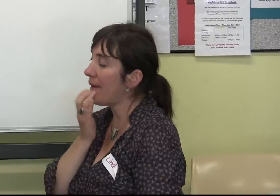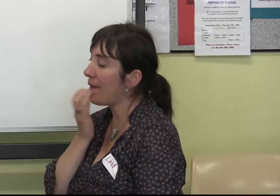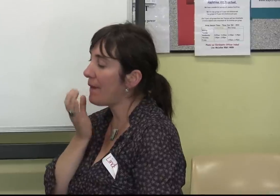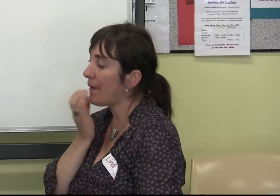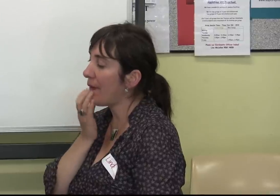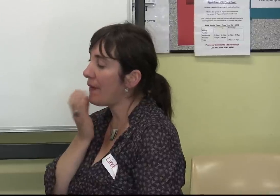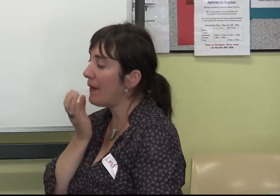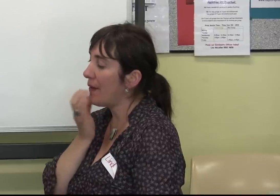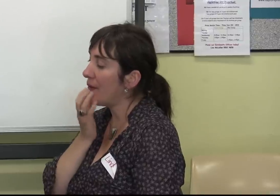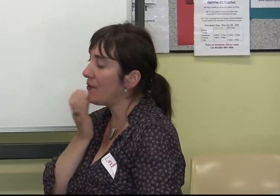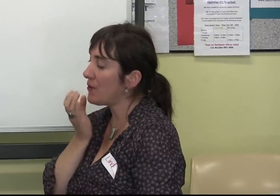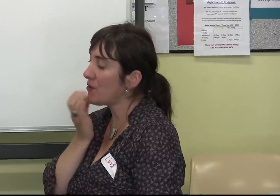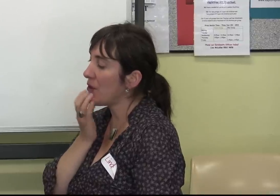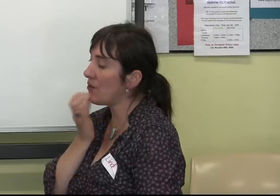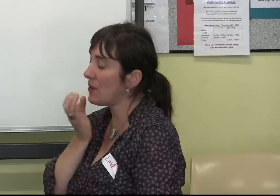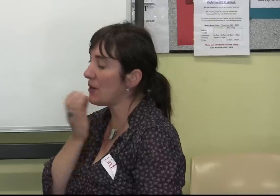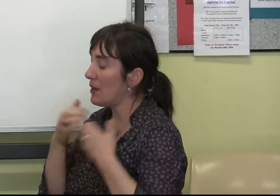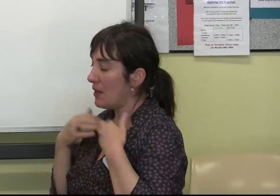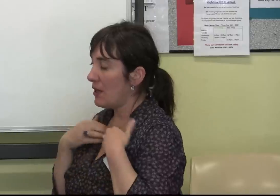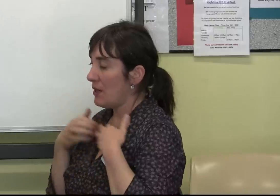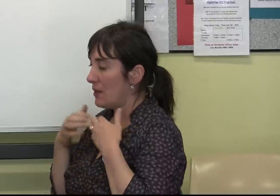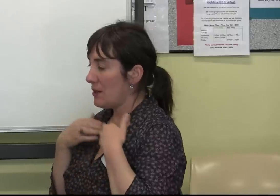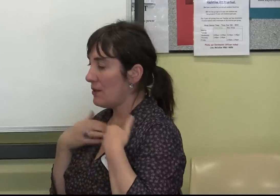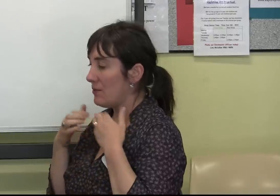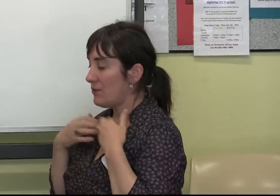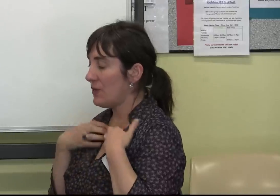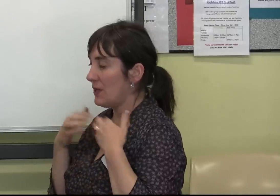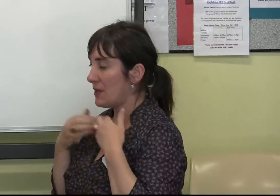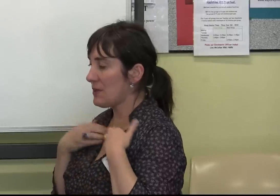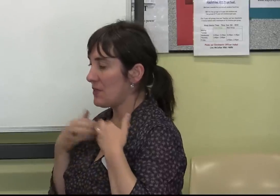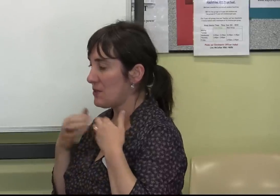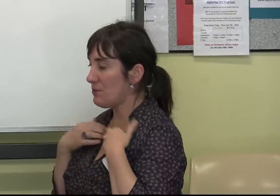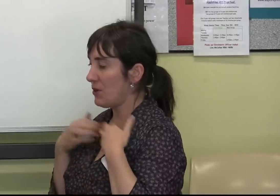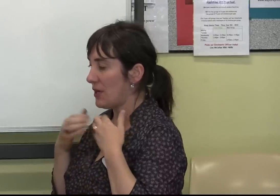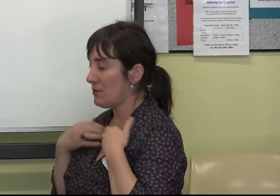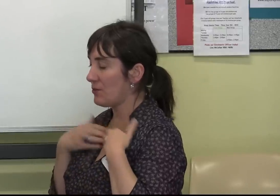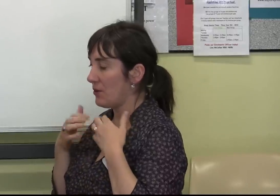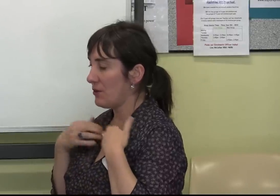It's frustration. Feeling like something's just blocking the flow.